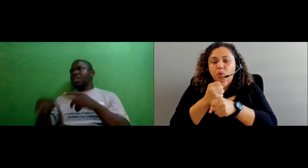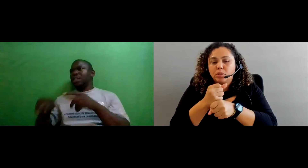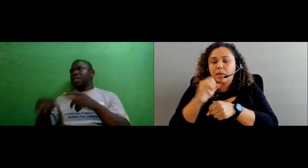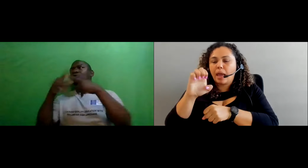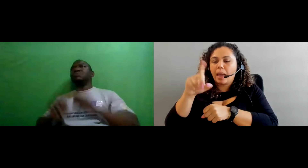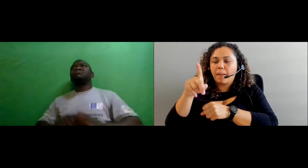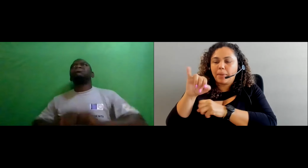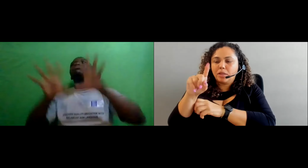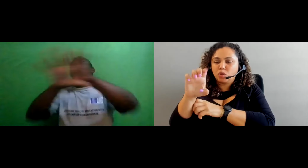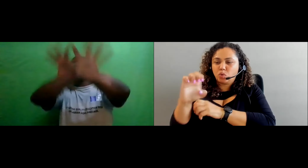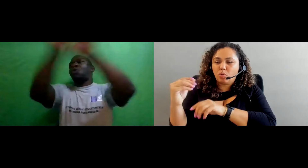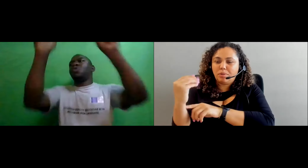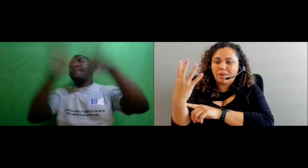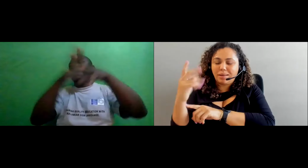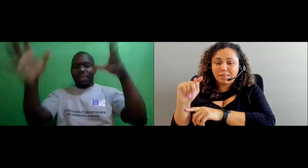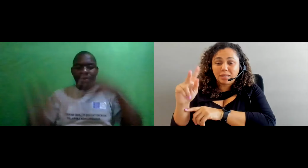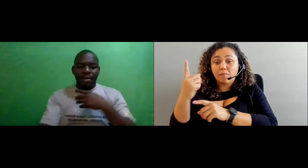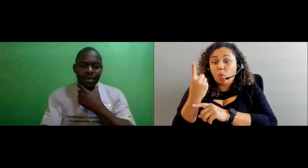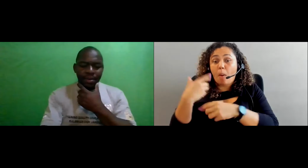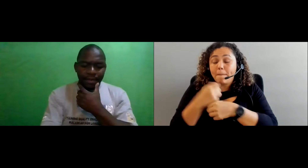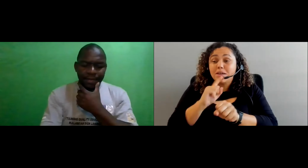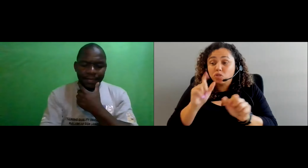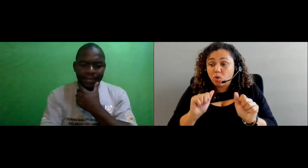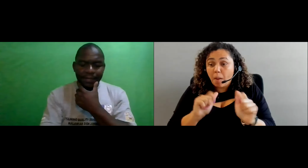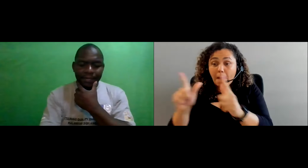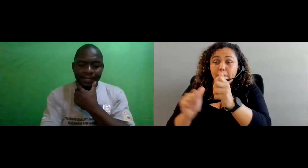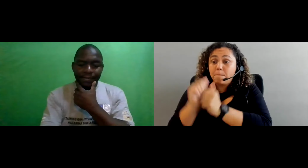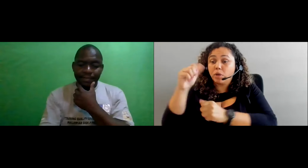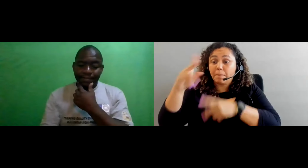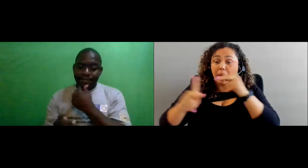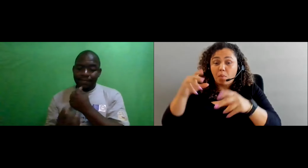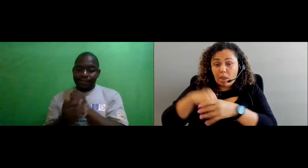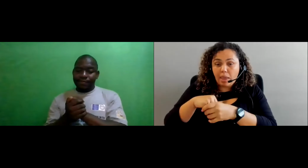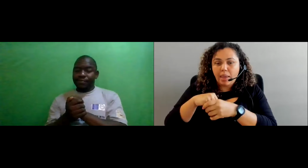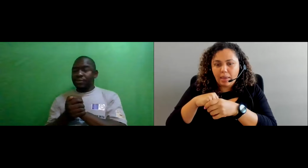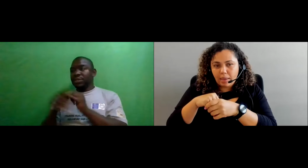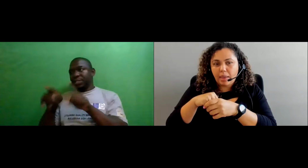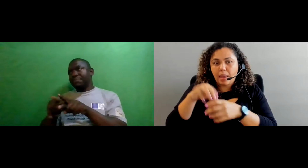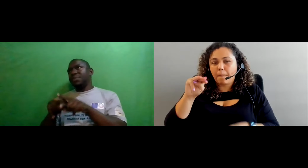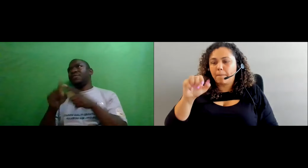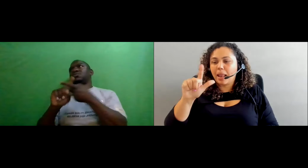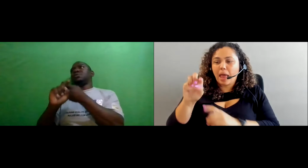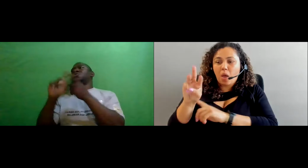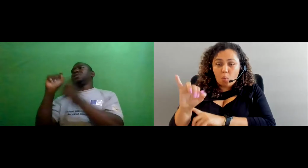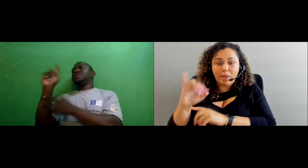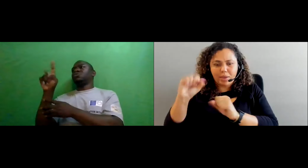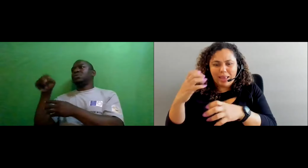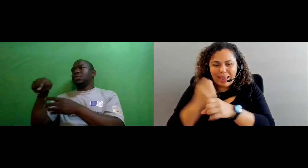episodes under this project because we wanted to make sure that most people in Malawi are able to get the content that we produced.